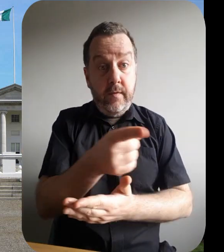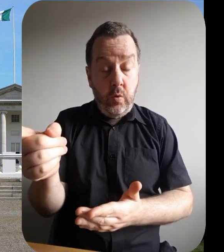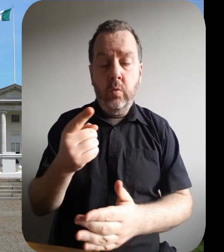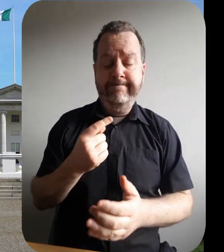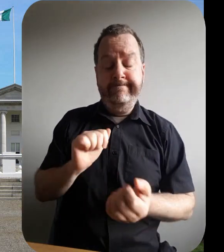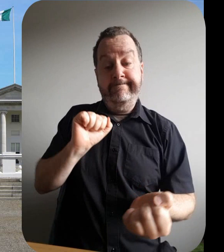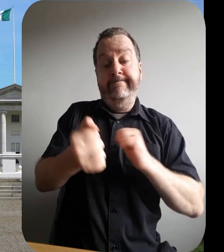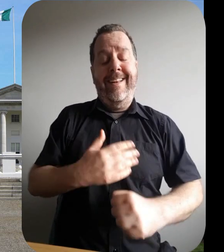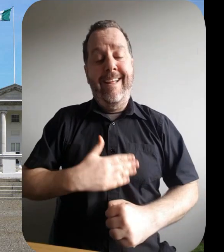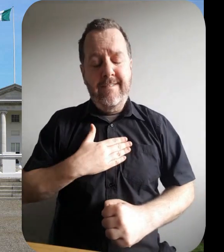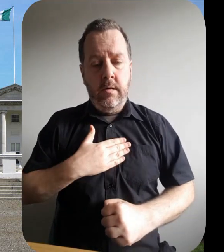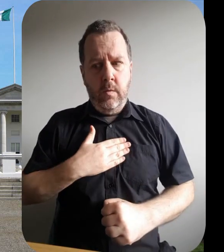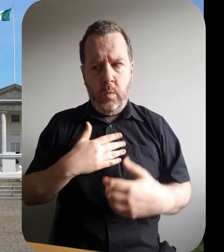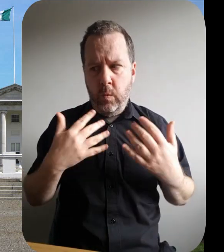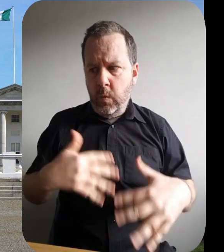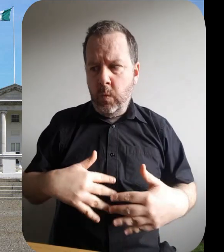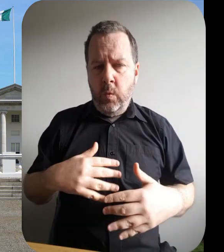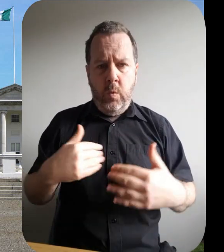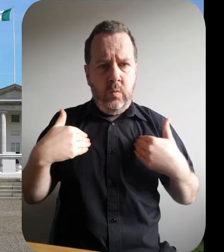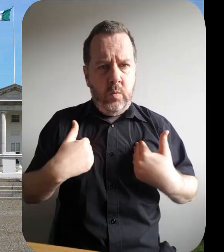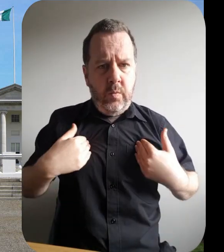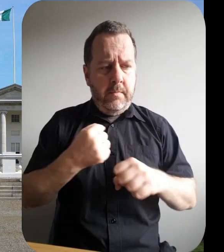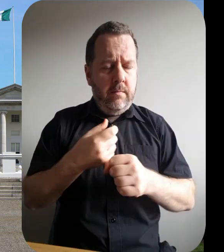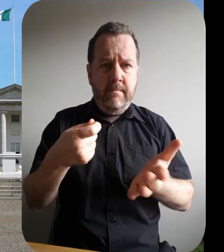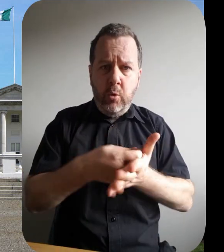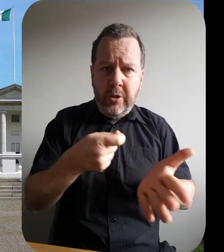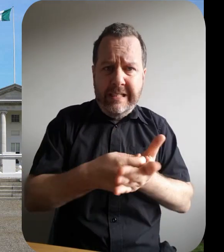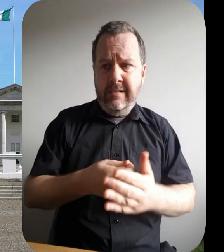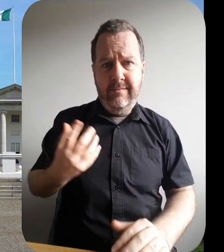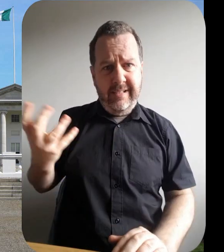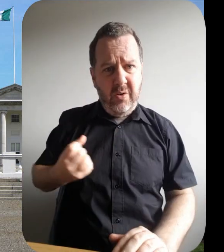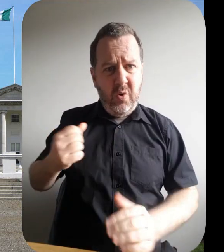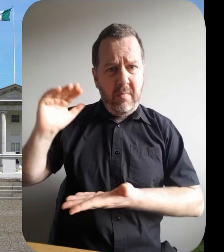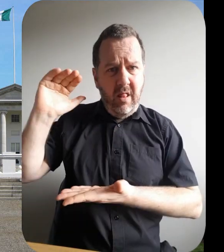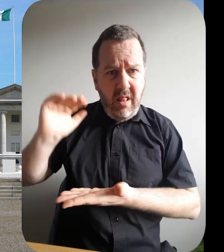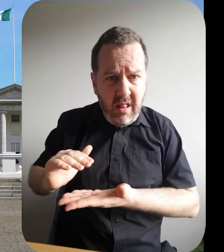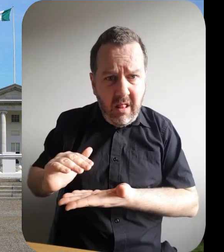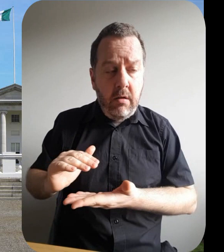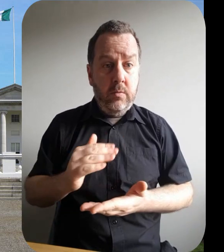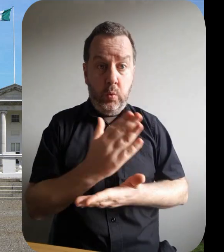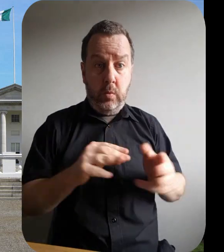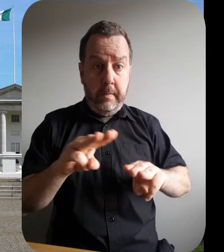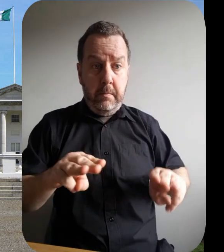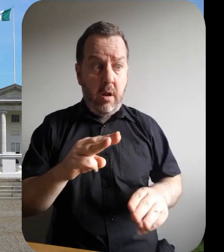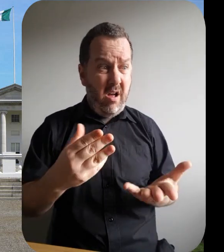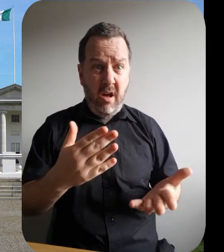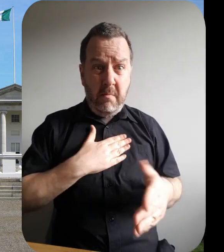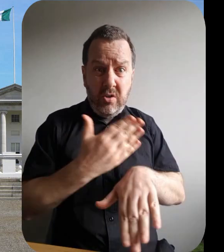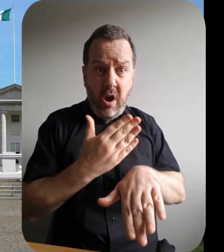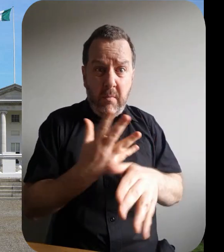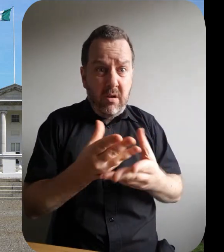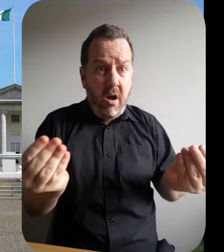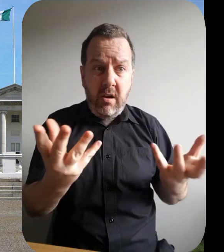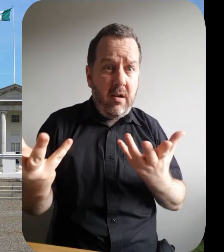these changes have led to serious financial concern as you face the loss of income or